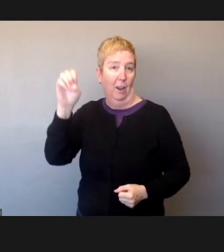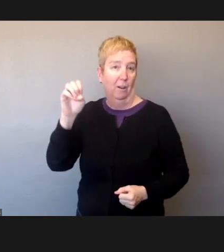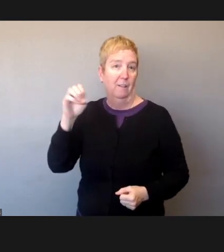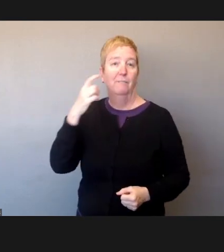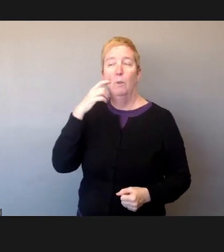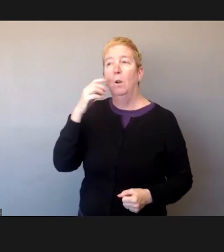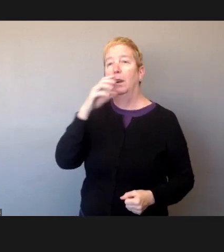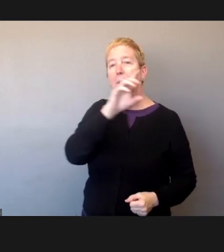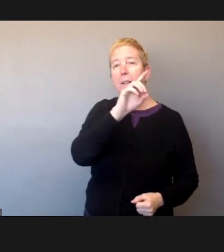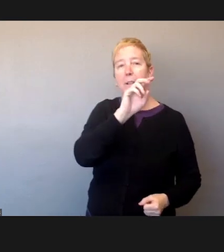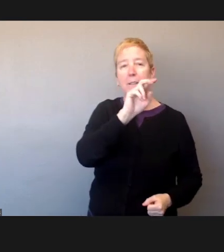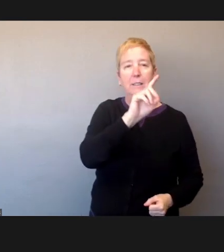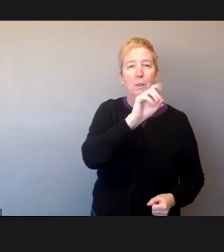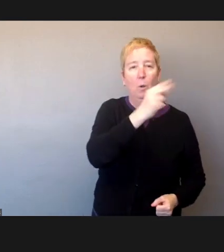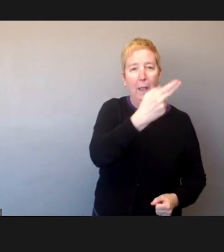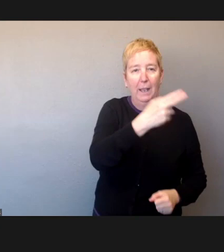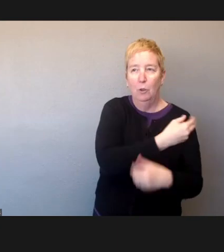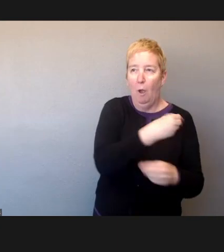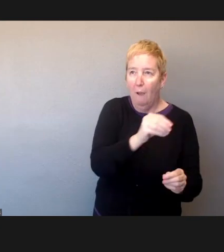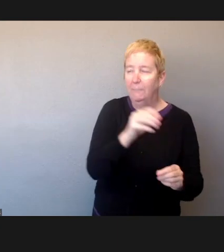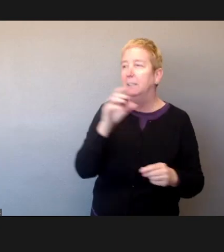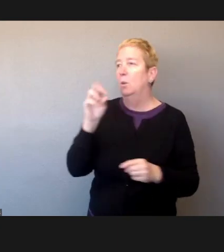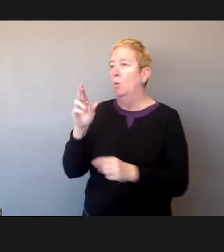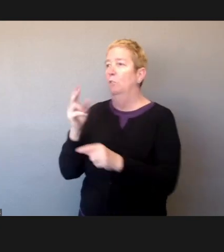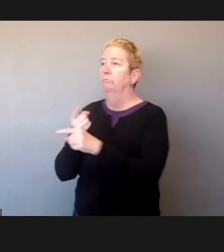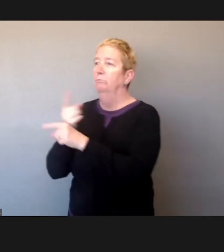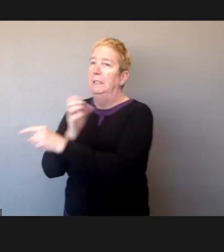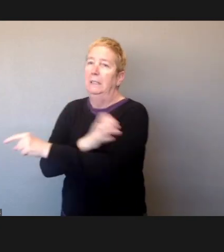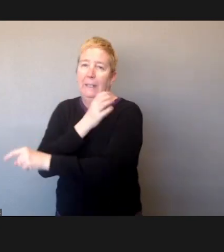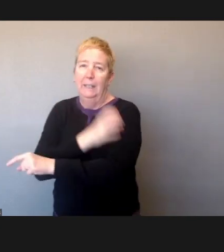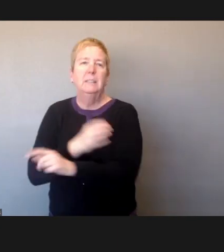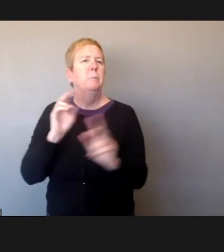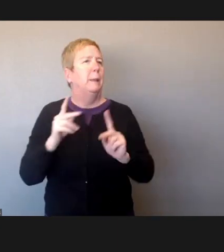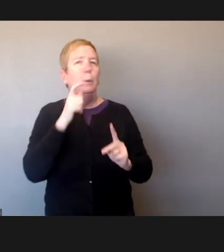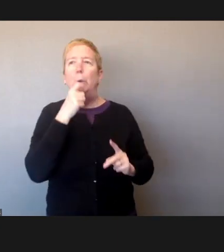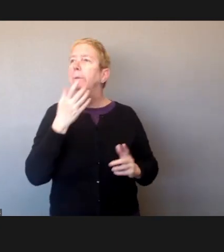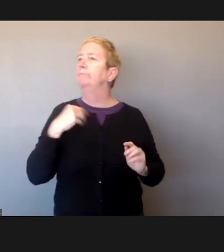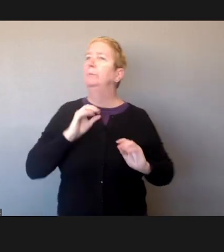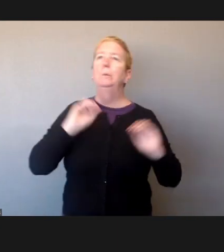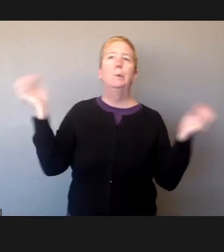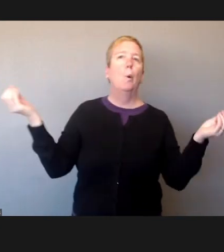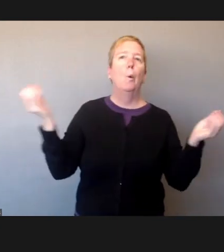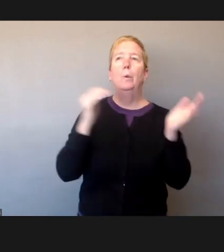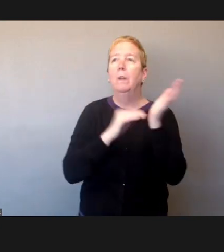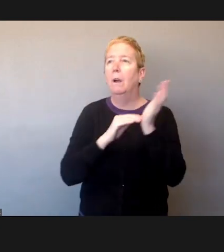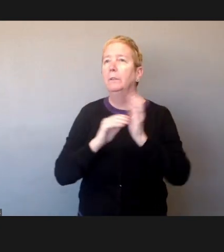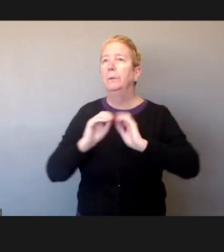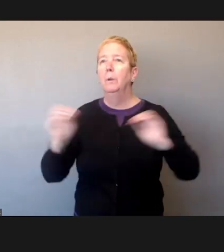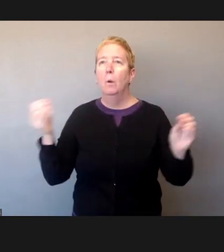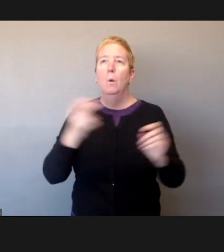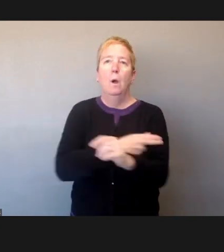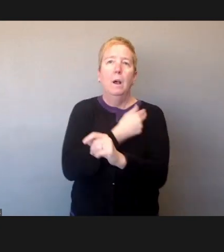for people who don't have access to any other source of health care in their communities.